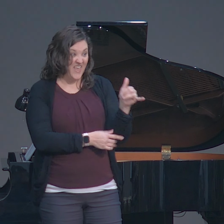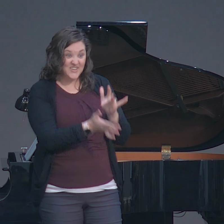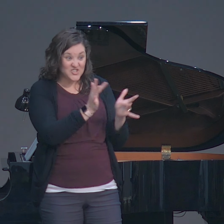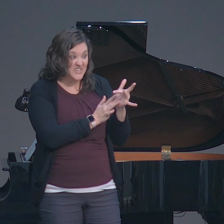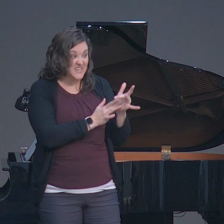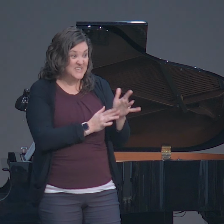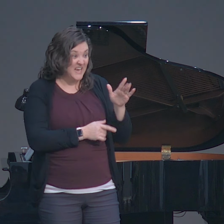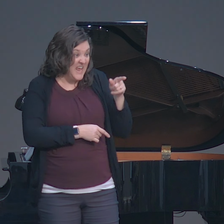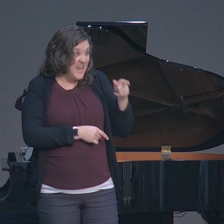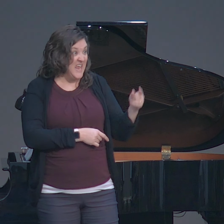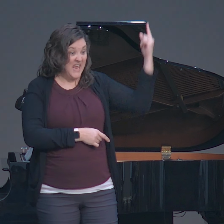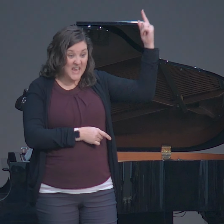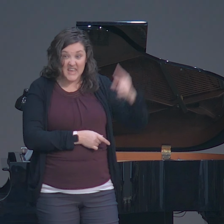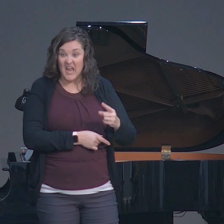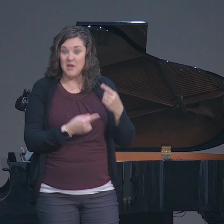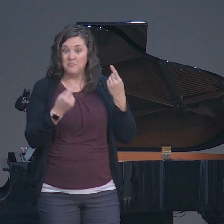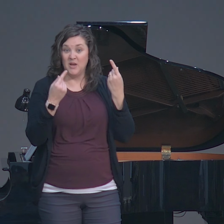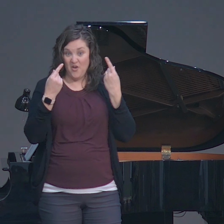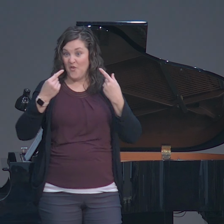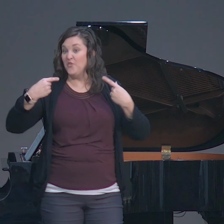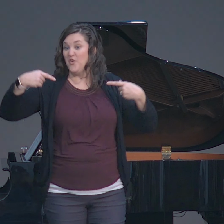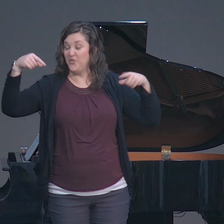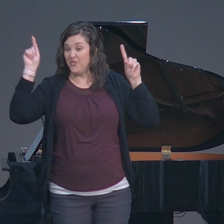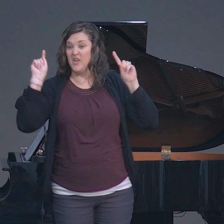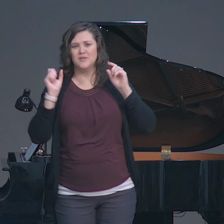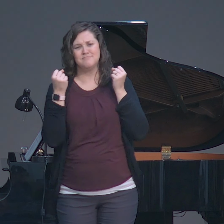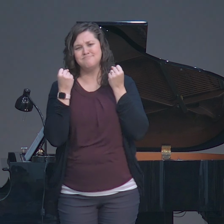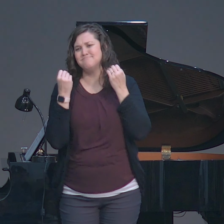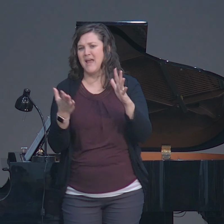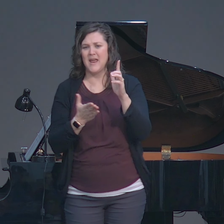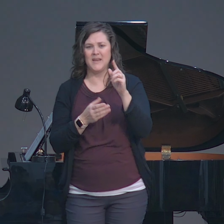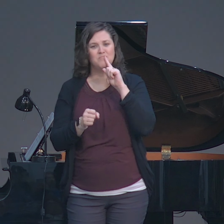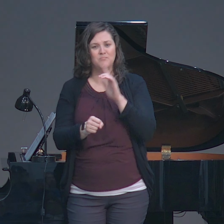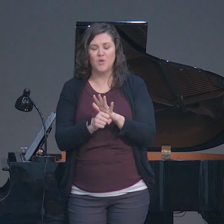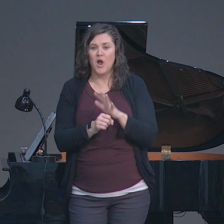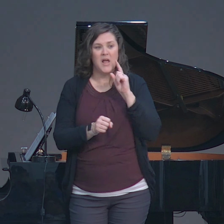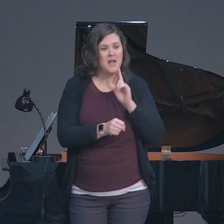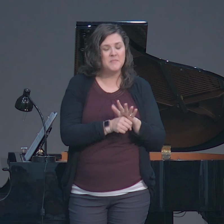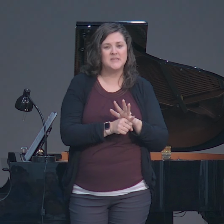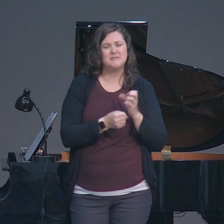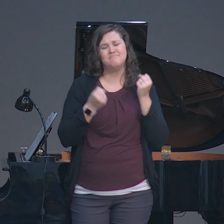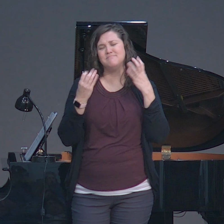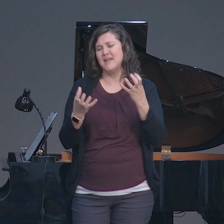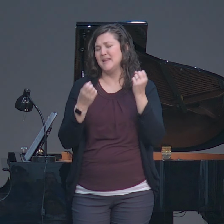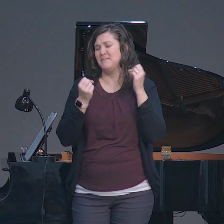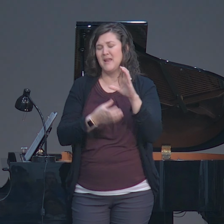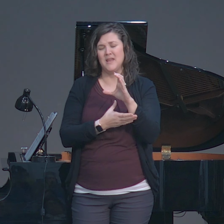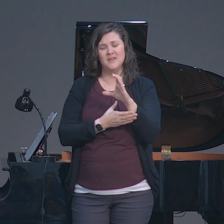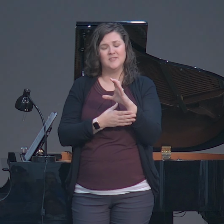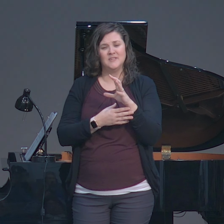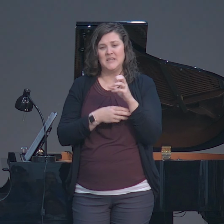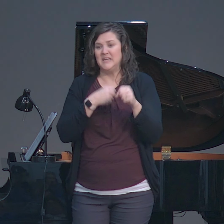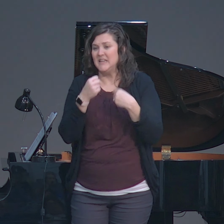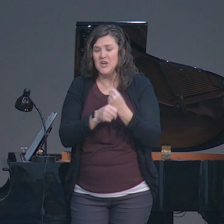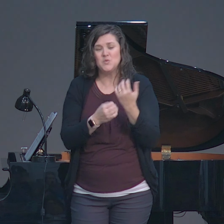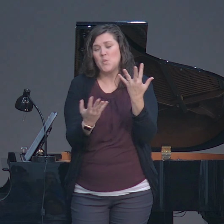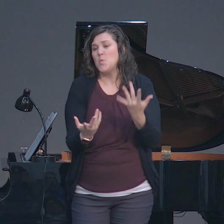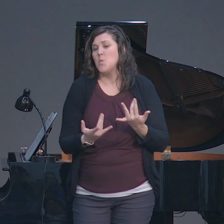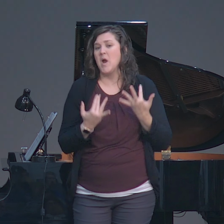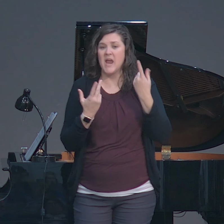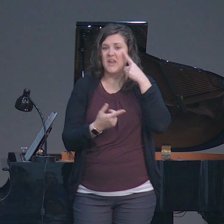His coming is the fulfillment of multiple promises and centuries of waiting. Why is